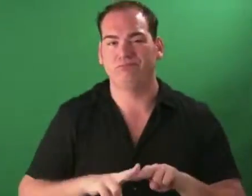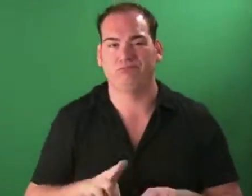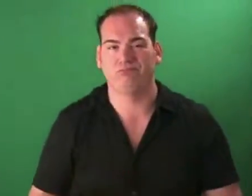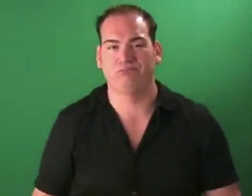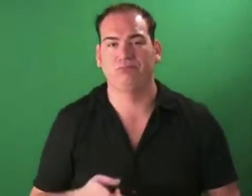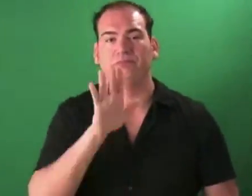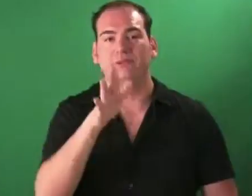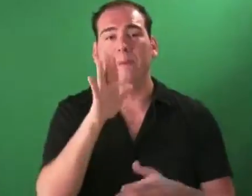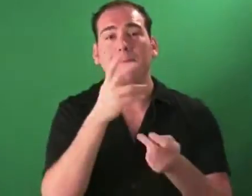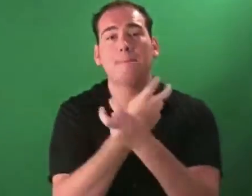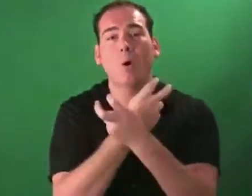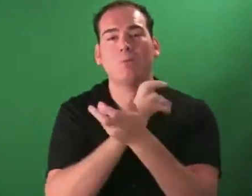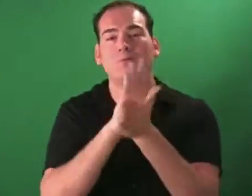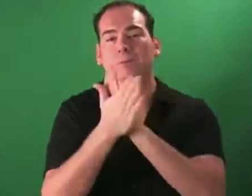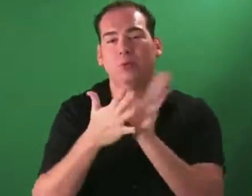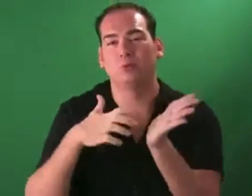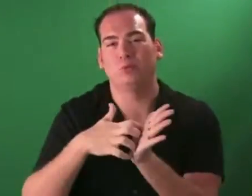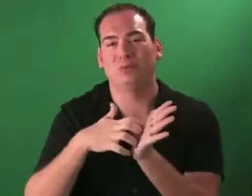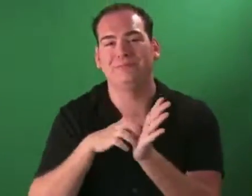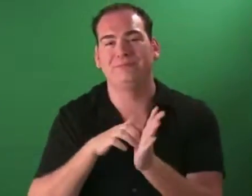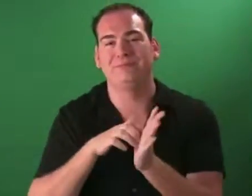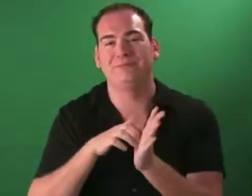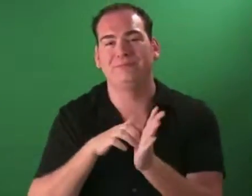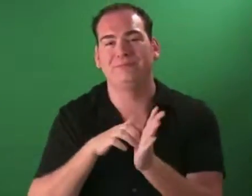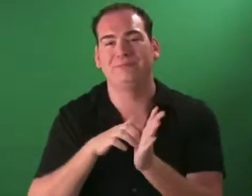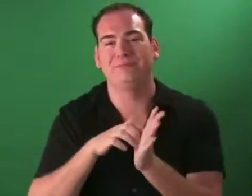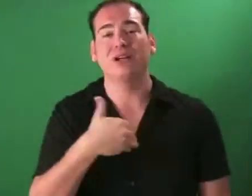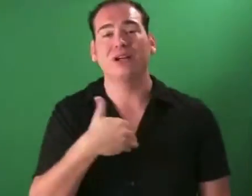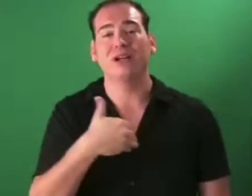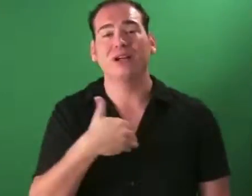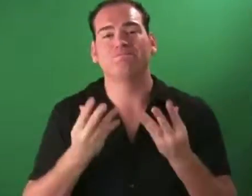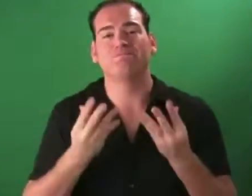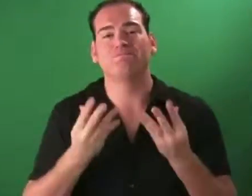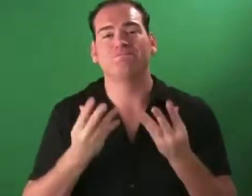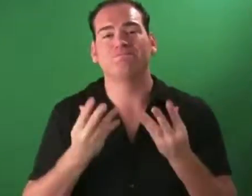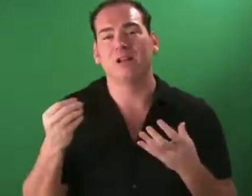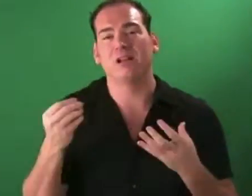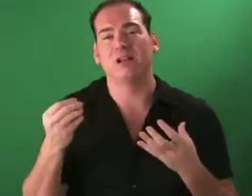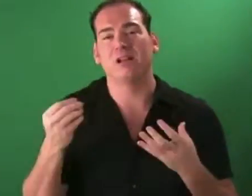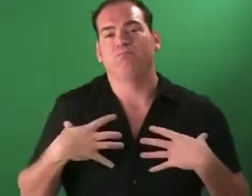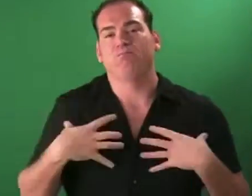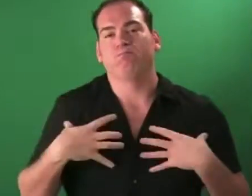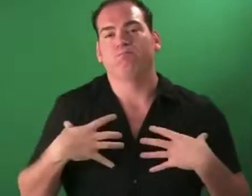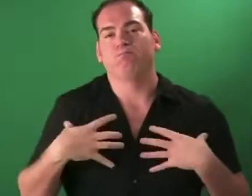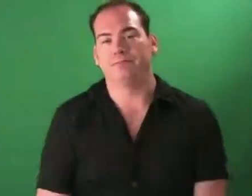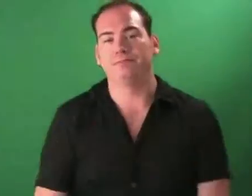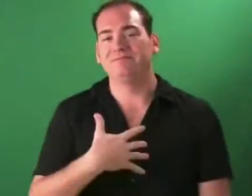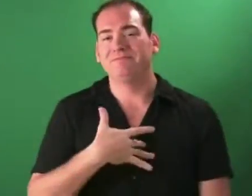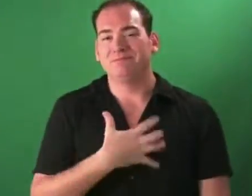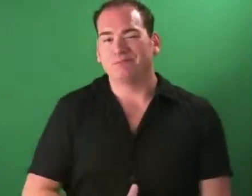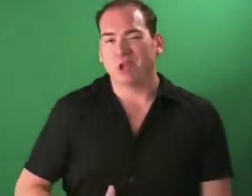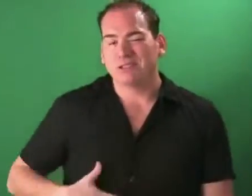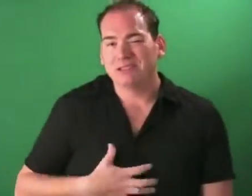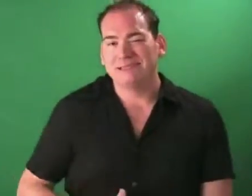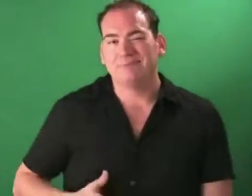If you're feeling faint and having issues with getting an erection, if your bones are weak,